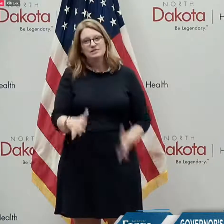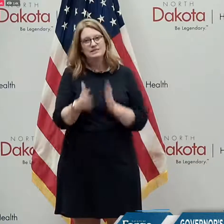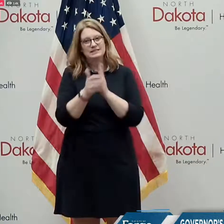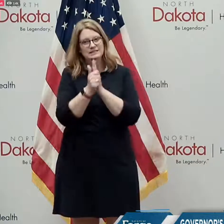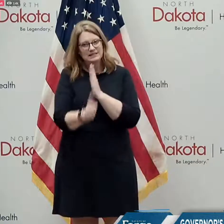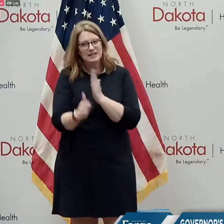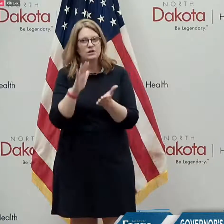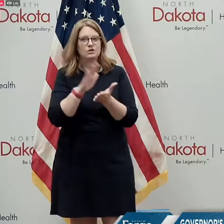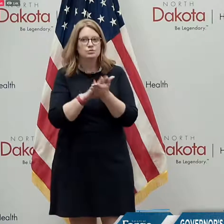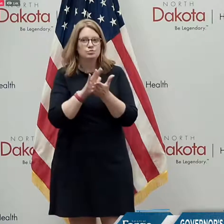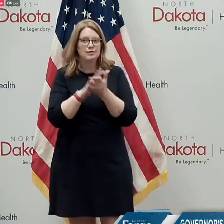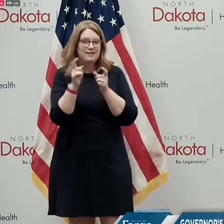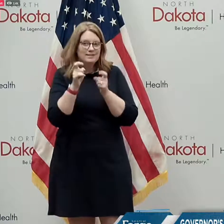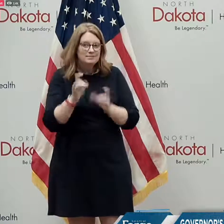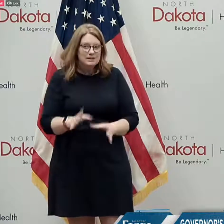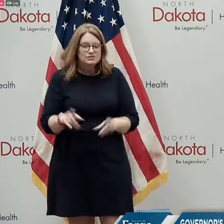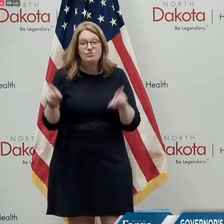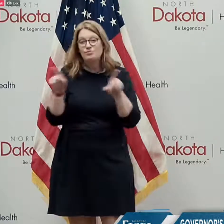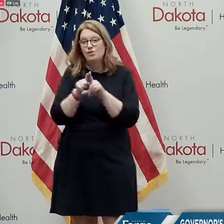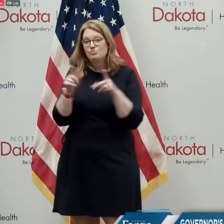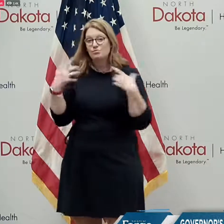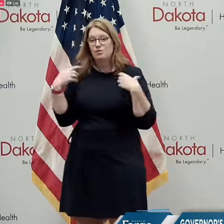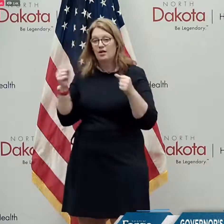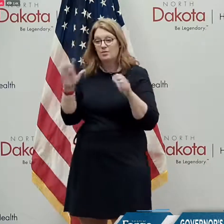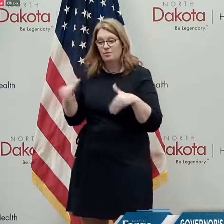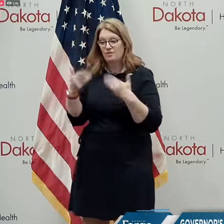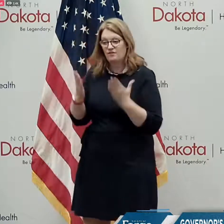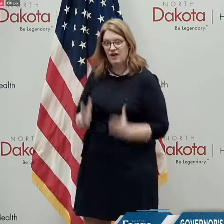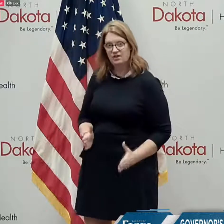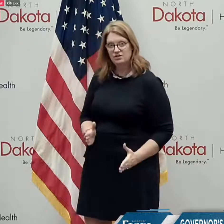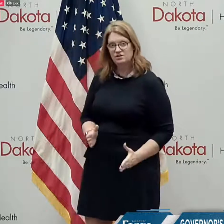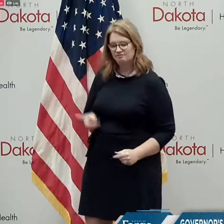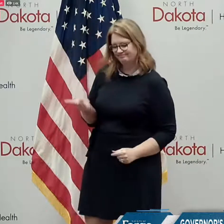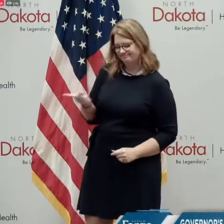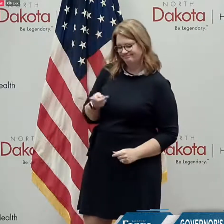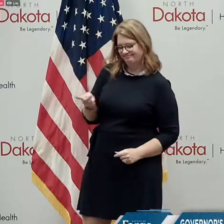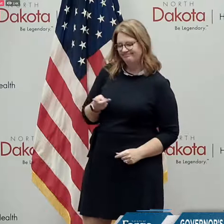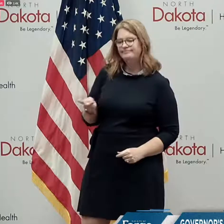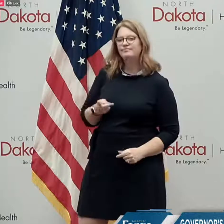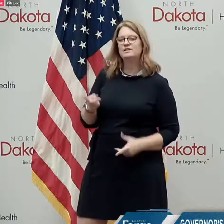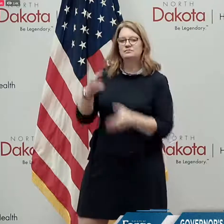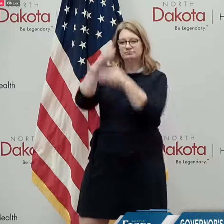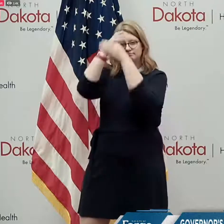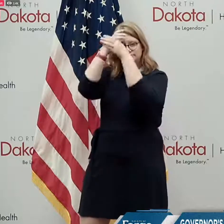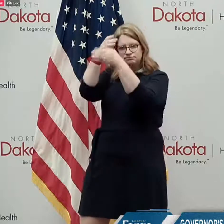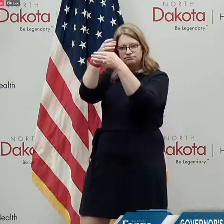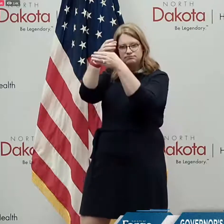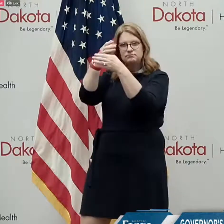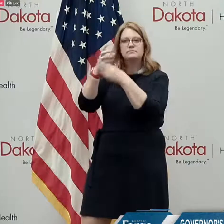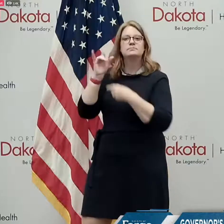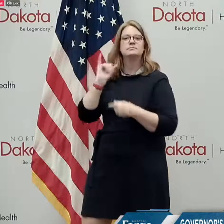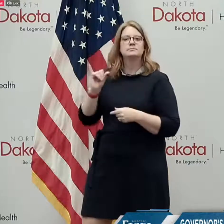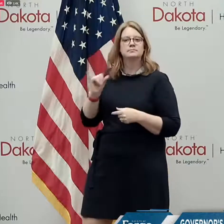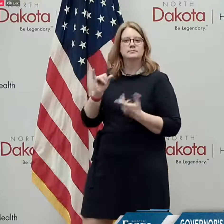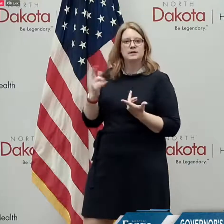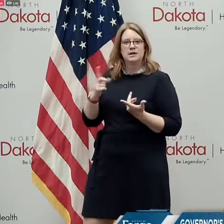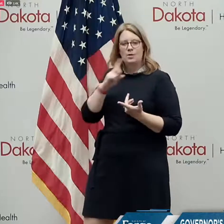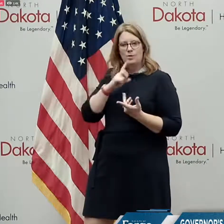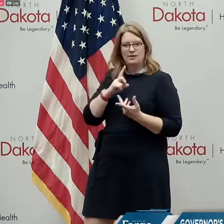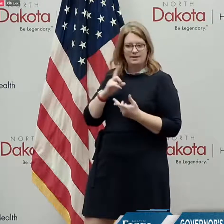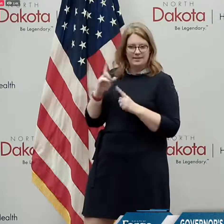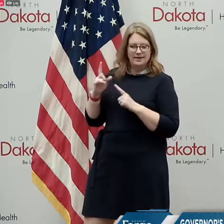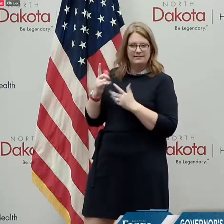and health providers across the state that work in their capacity to optimize students' return to school in a safe